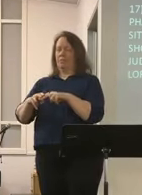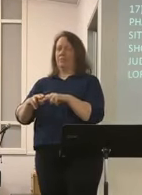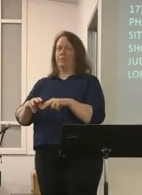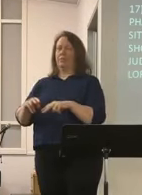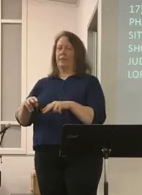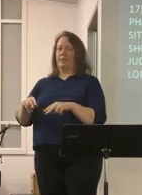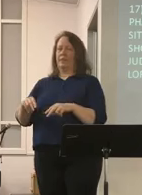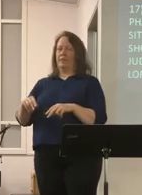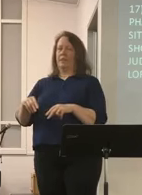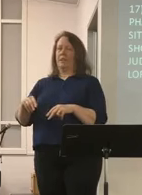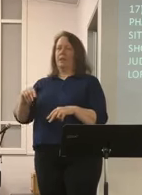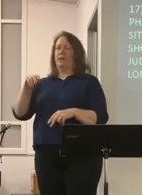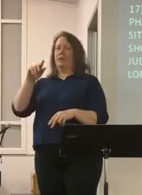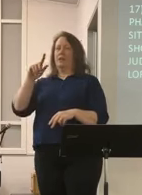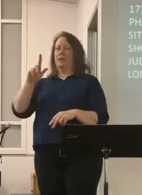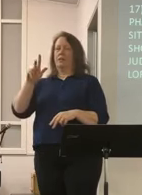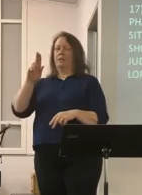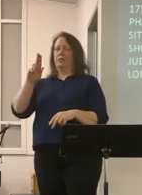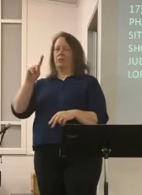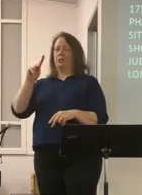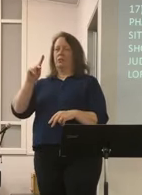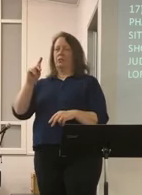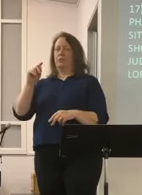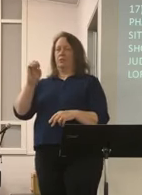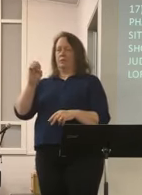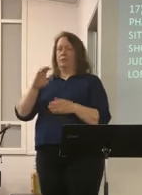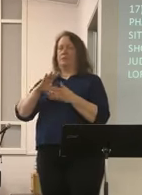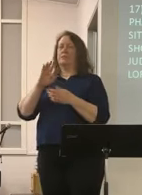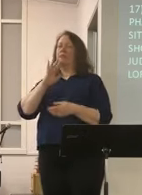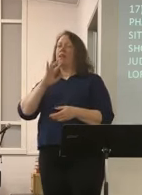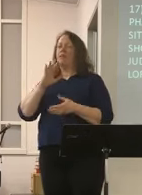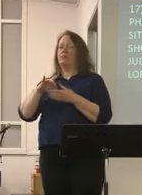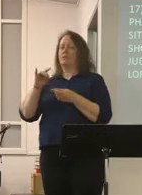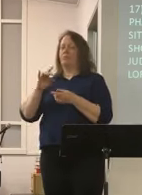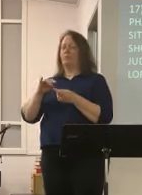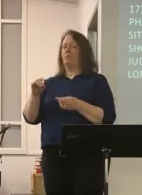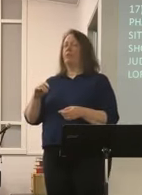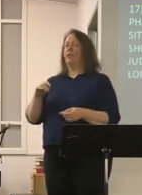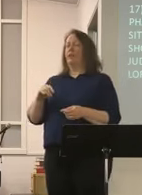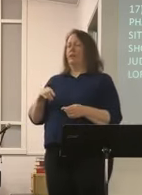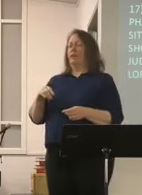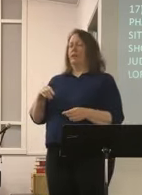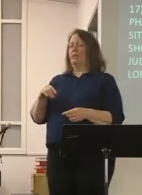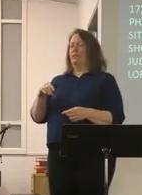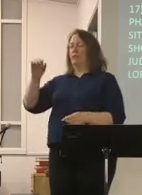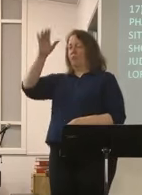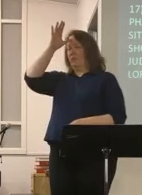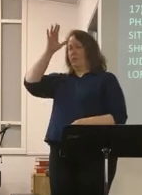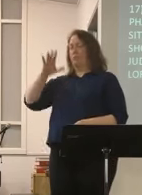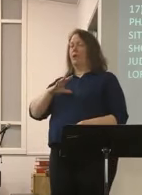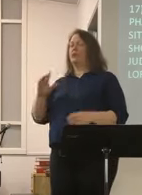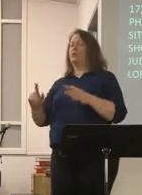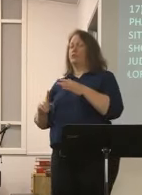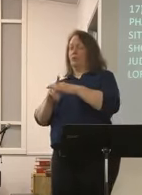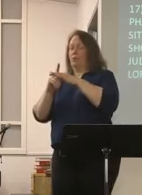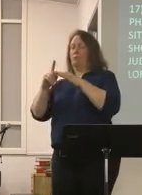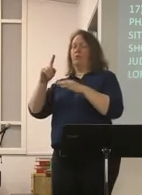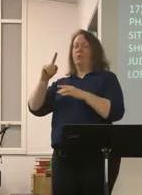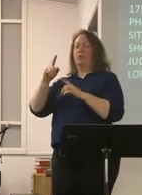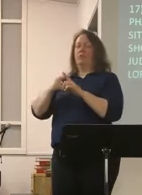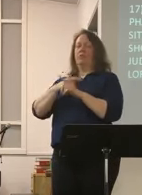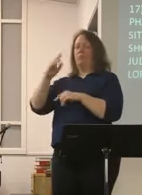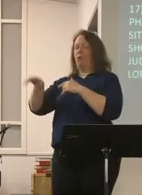in Luke, and Luke is telling it from a different angle. And it seemed that these men showed up from every village in all of Galilee